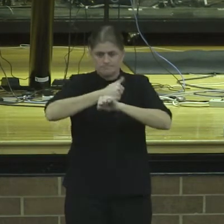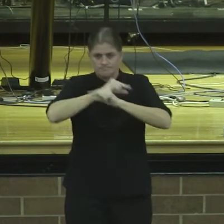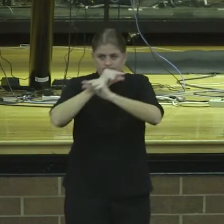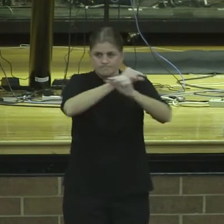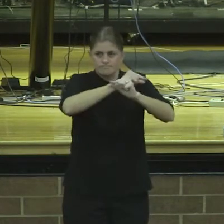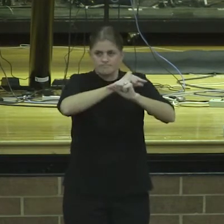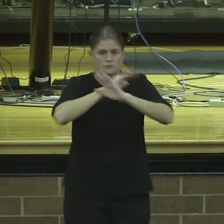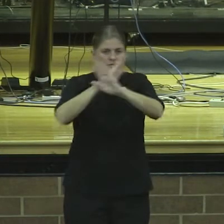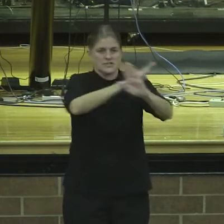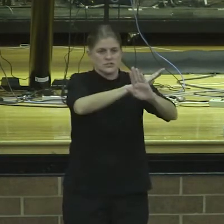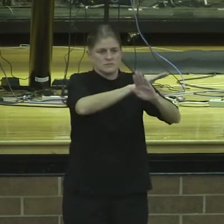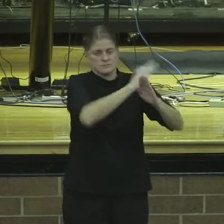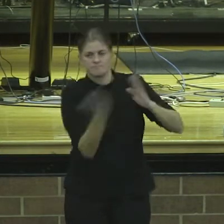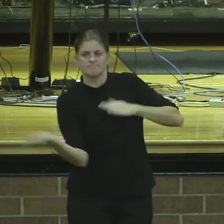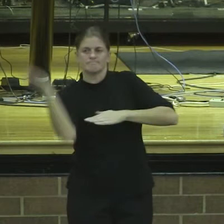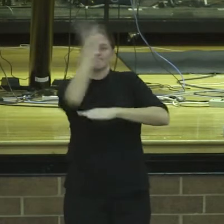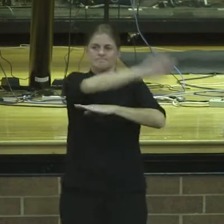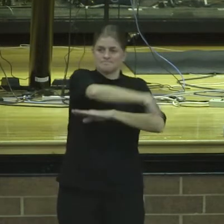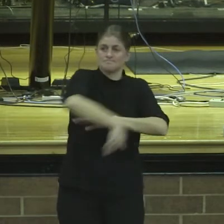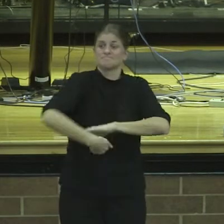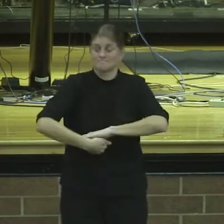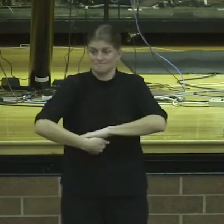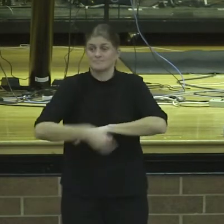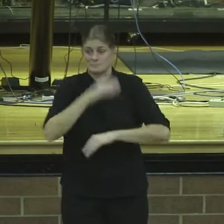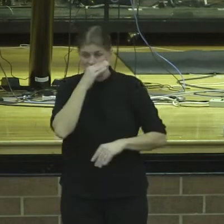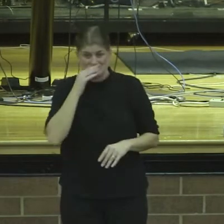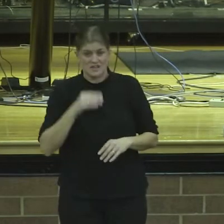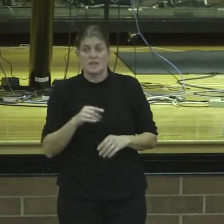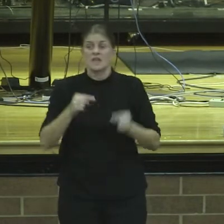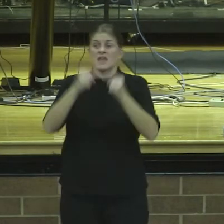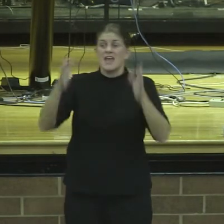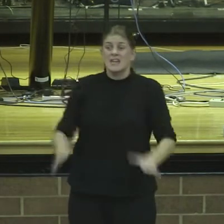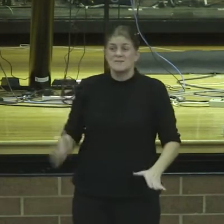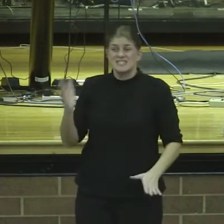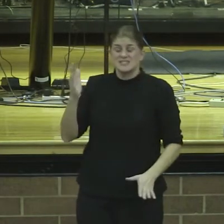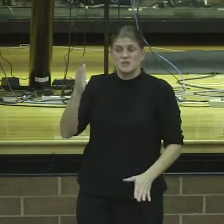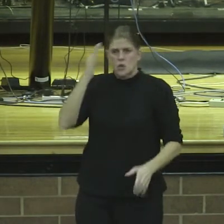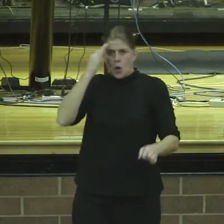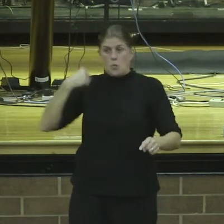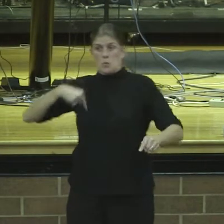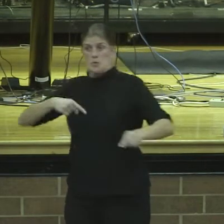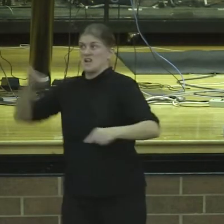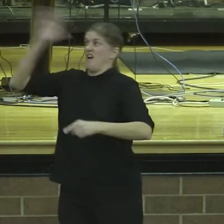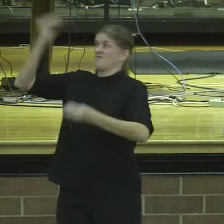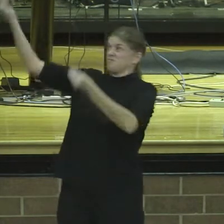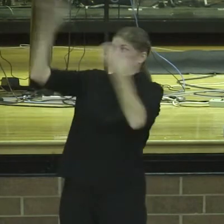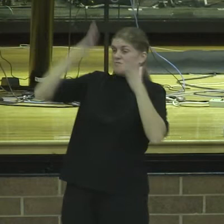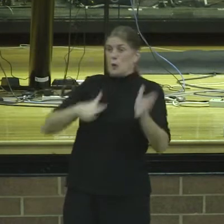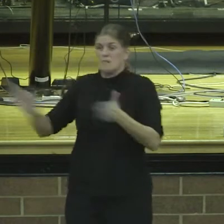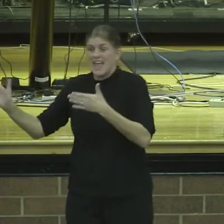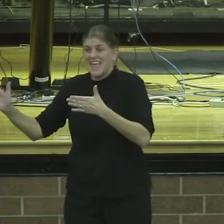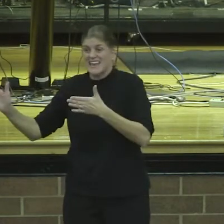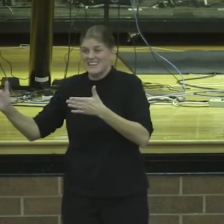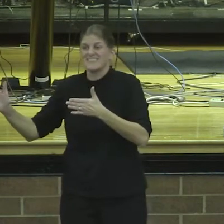day and night." Jump into verse 15. "When our enemies heard that their plot was known to us and that God had frustrated it, we